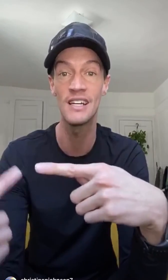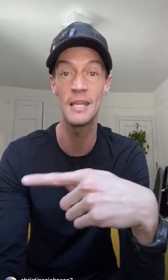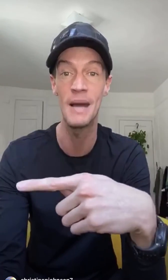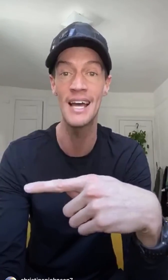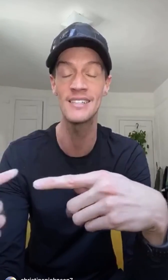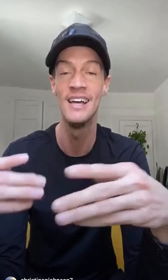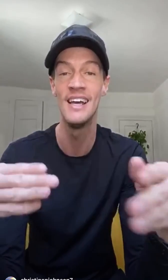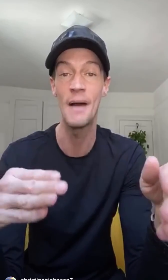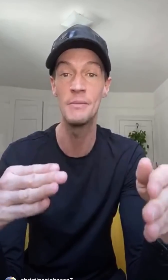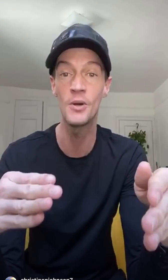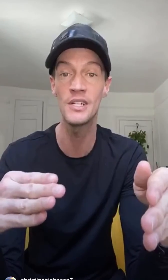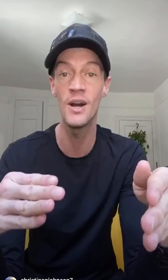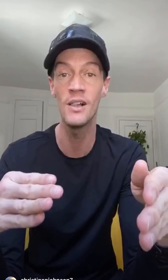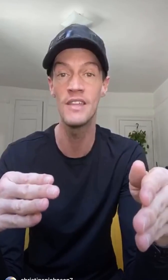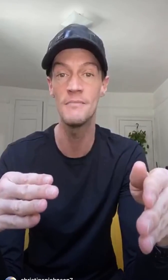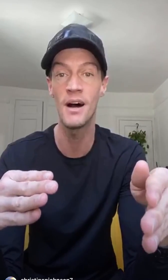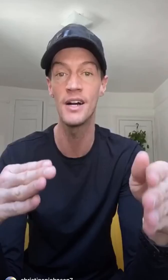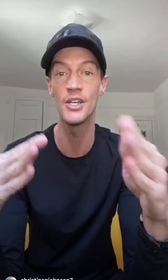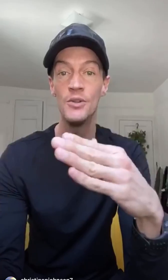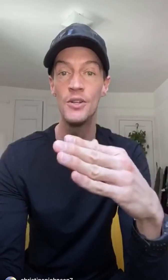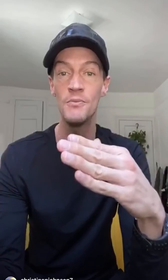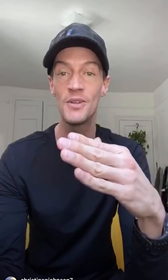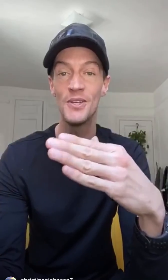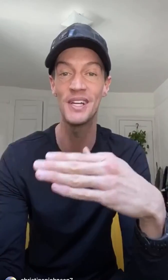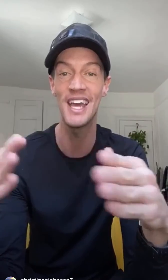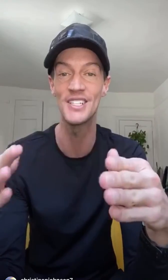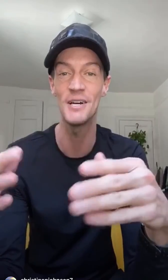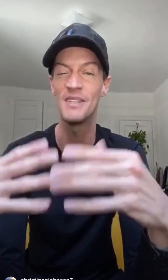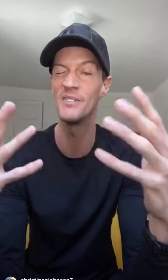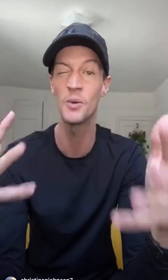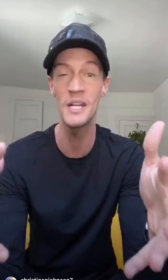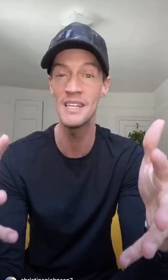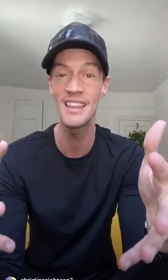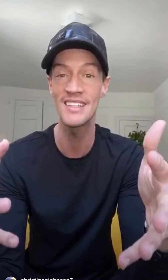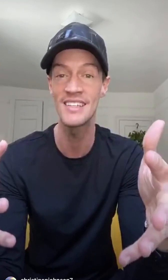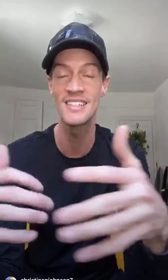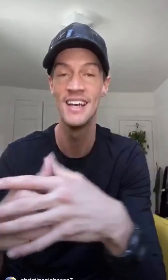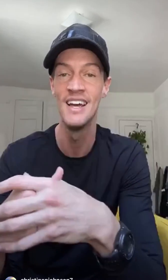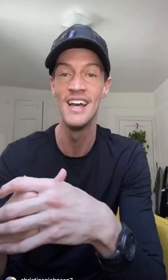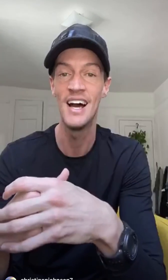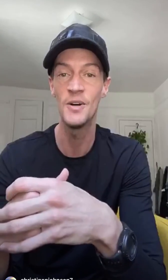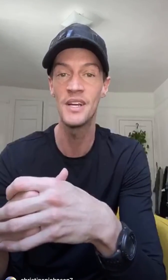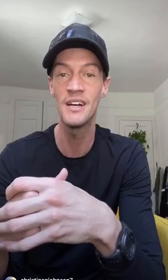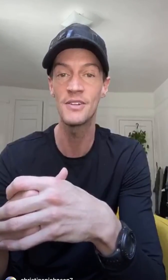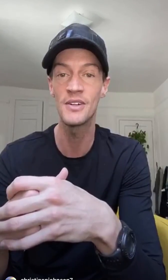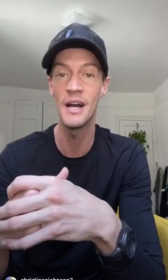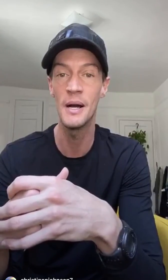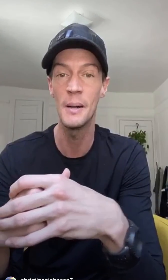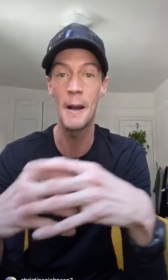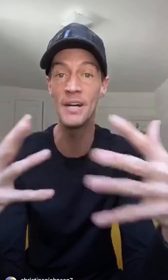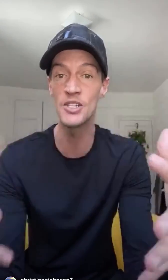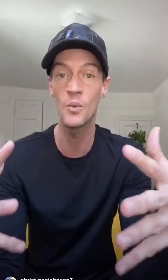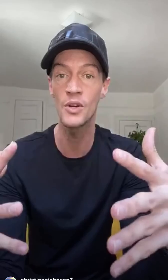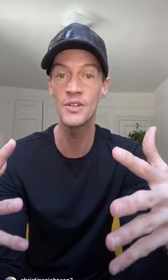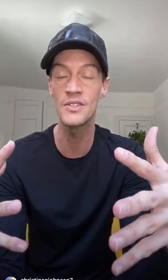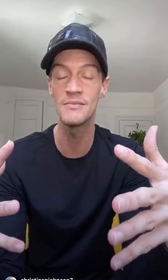past, I've been posting all of them on YouTube, so you can catch up. 20-minute lessons. We cover a bunch of words in